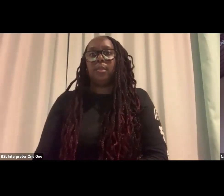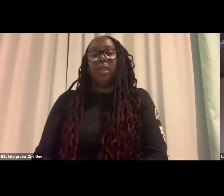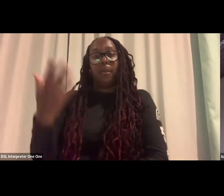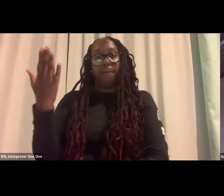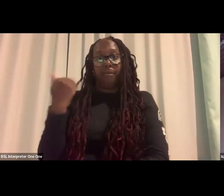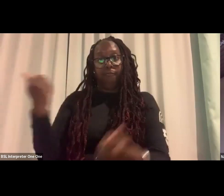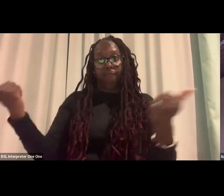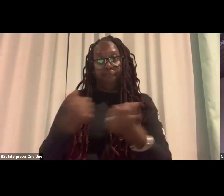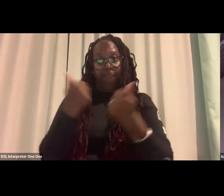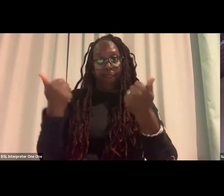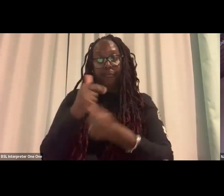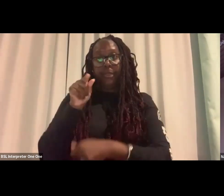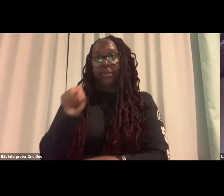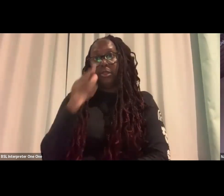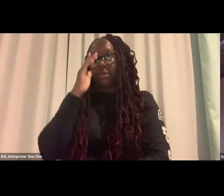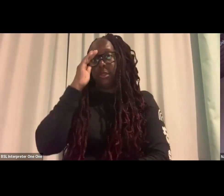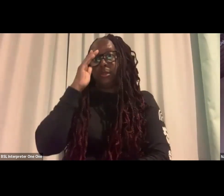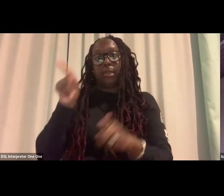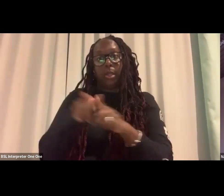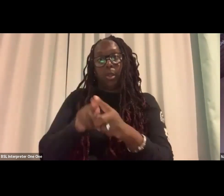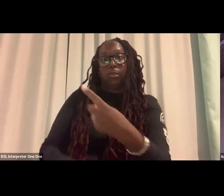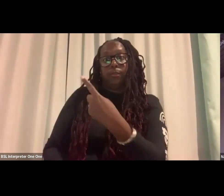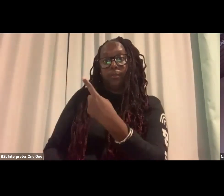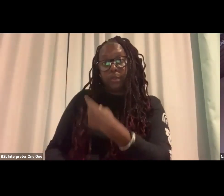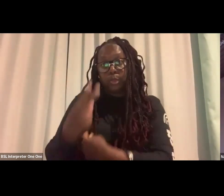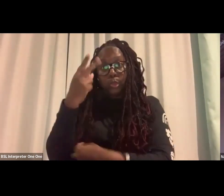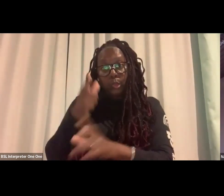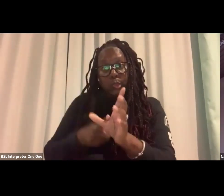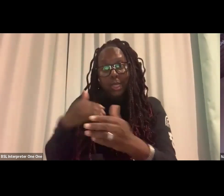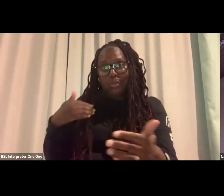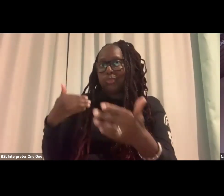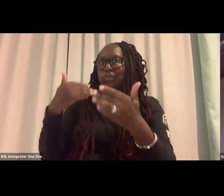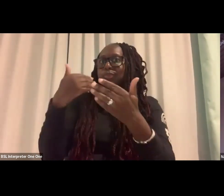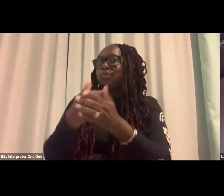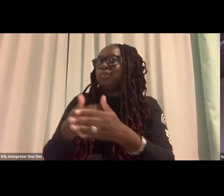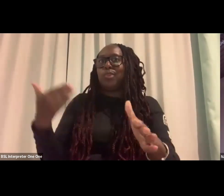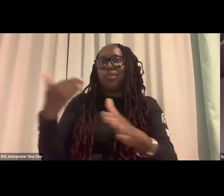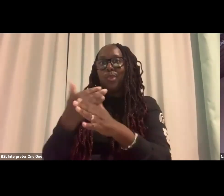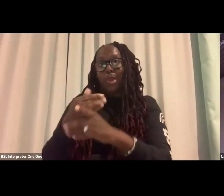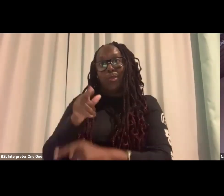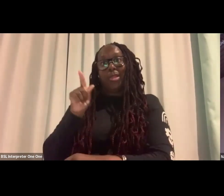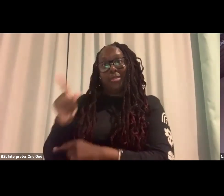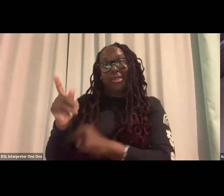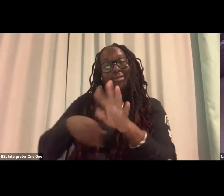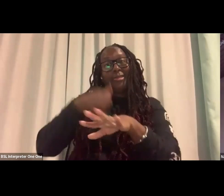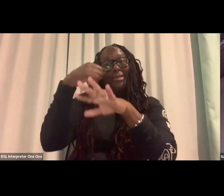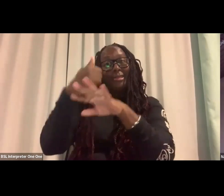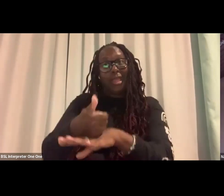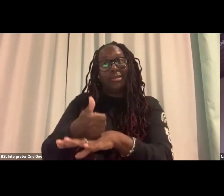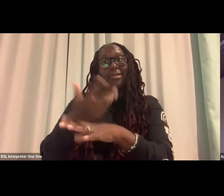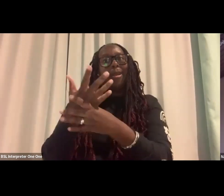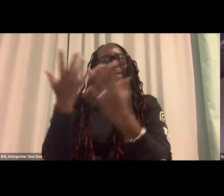concluding, in Grenoble, it's been 2 years we've been working with donut economics as a visualization tool, analysis